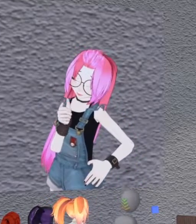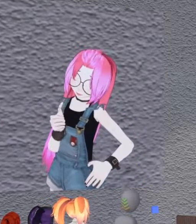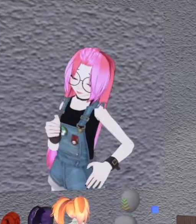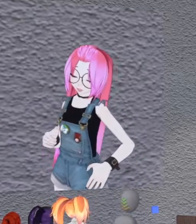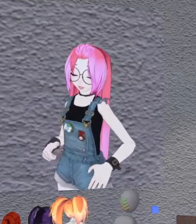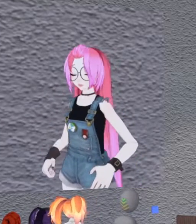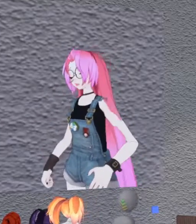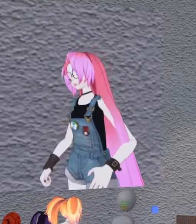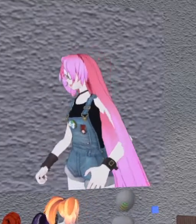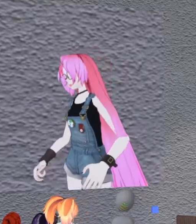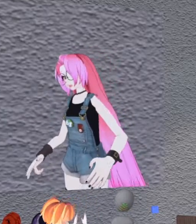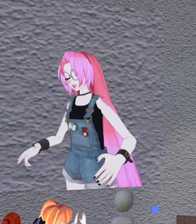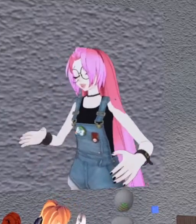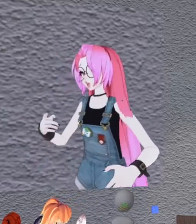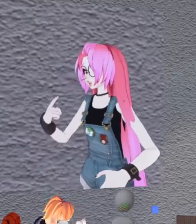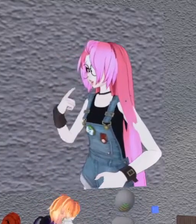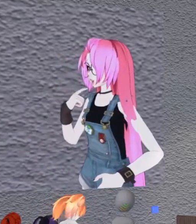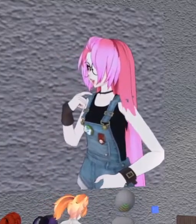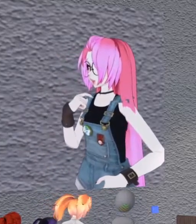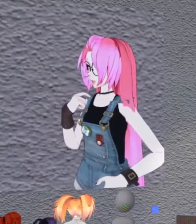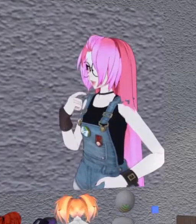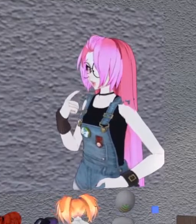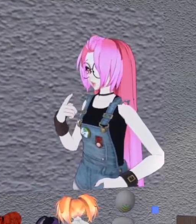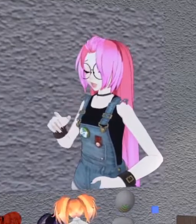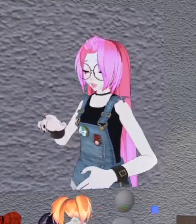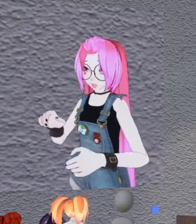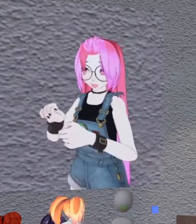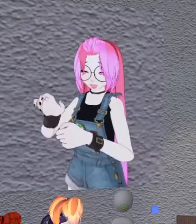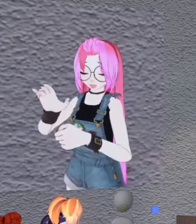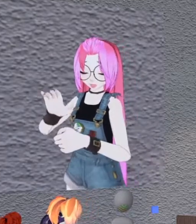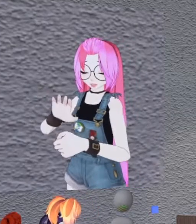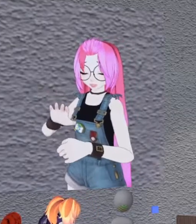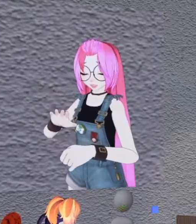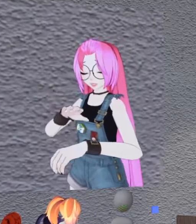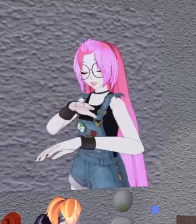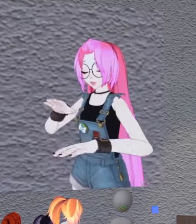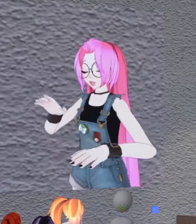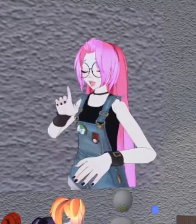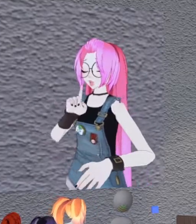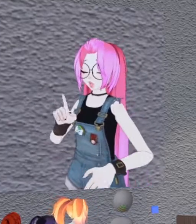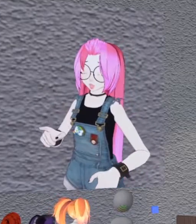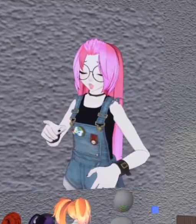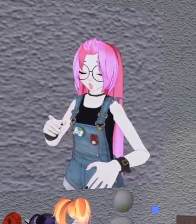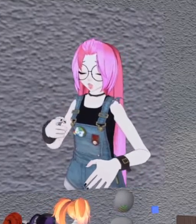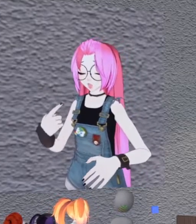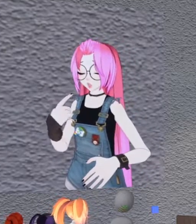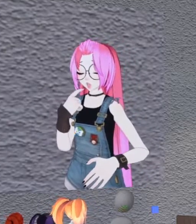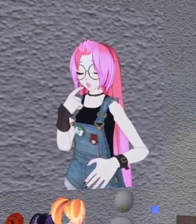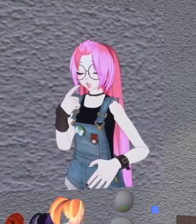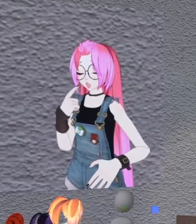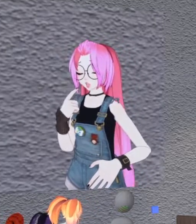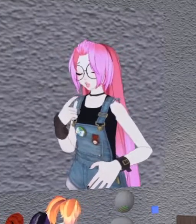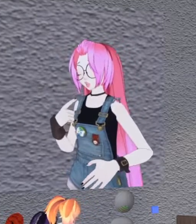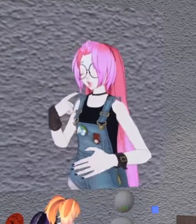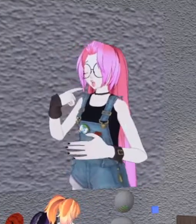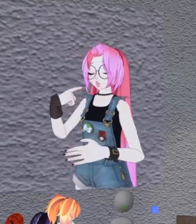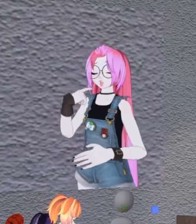There you go. That noise, and you tap your teeth. But coronavirus, don't actually tap your teeth. Just be like away from